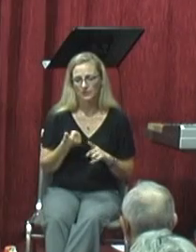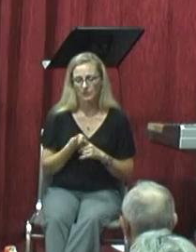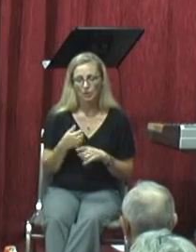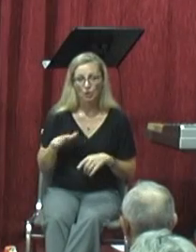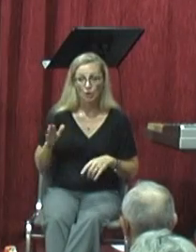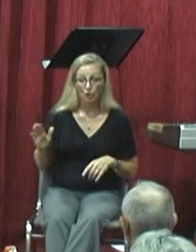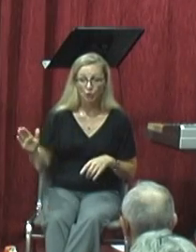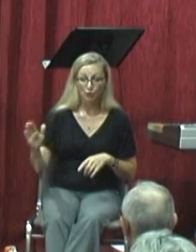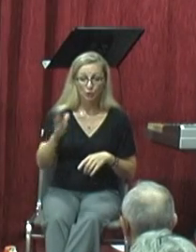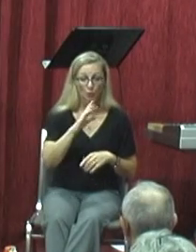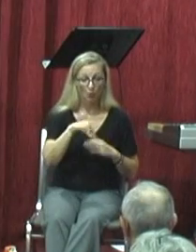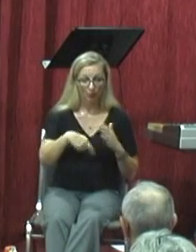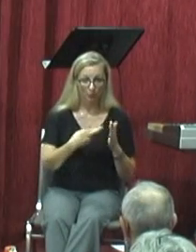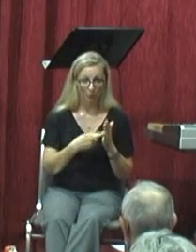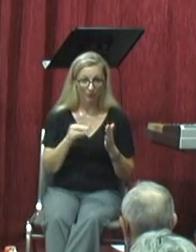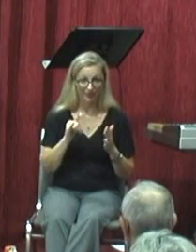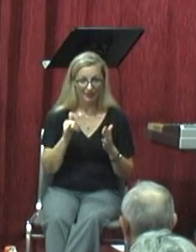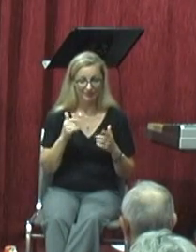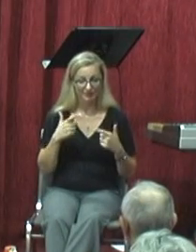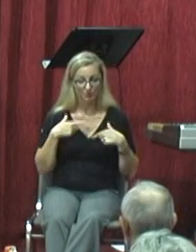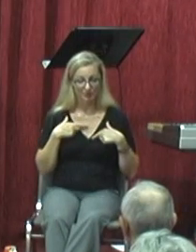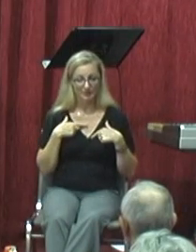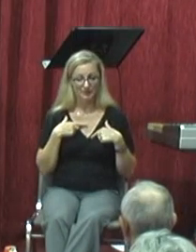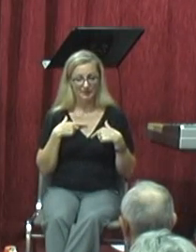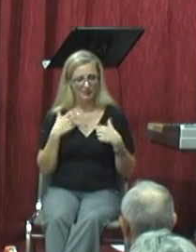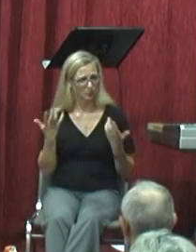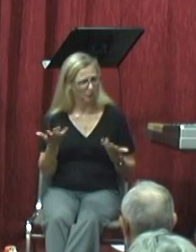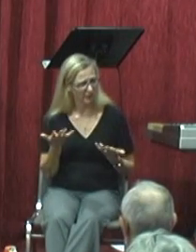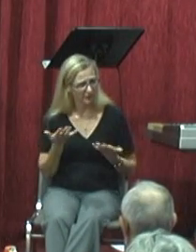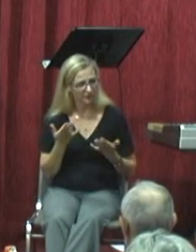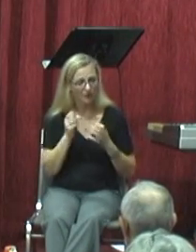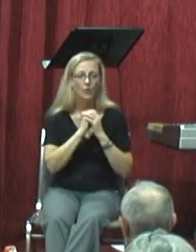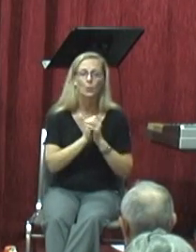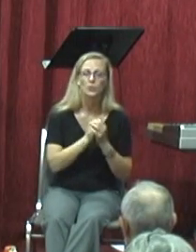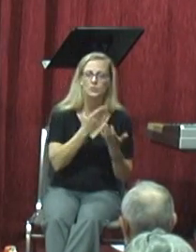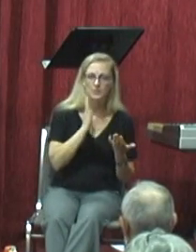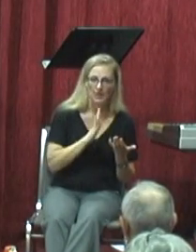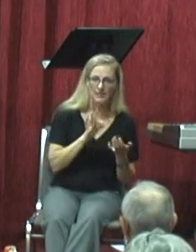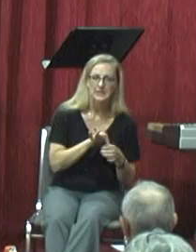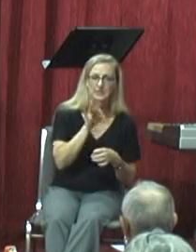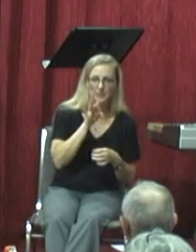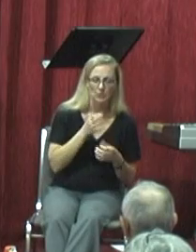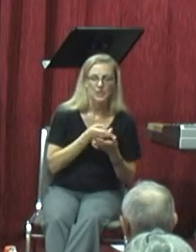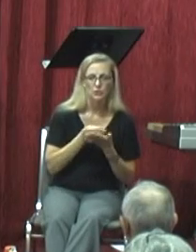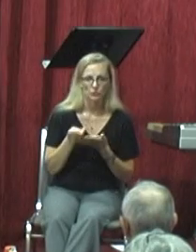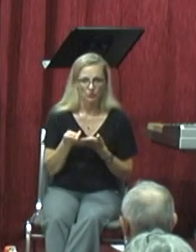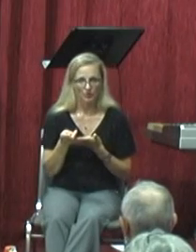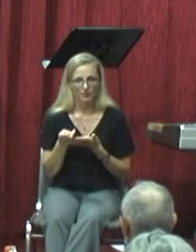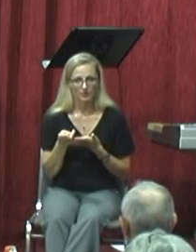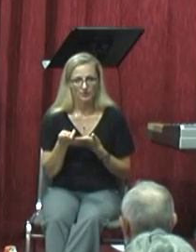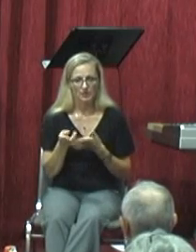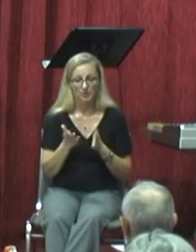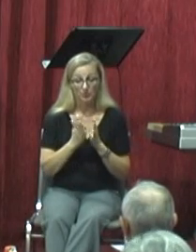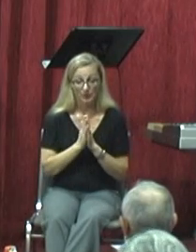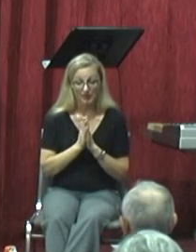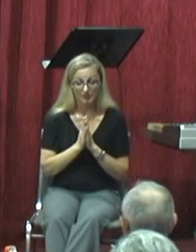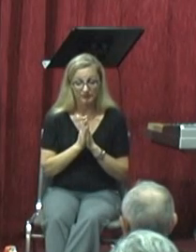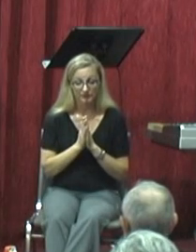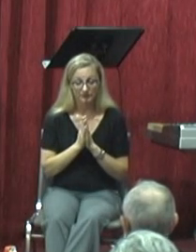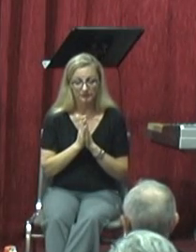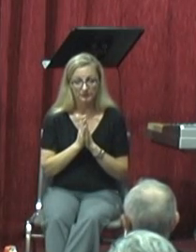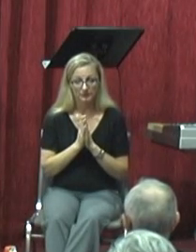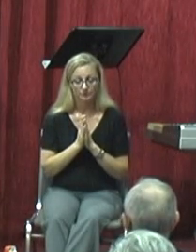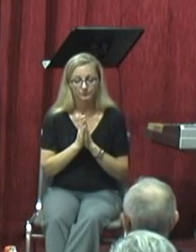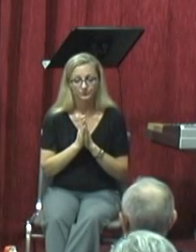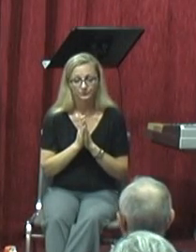Your role as a Kohen are to worship God in spirit and in truth, to pray and